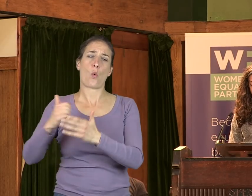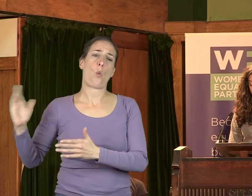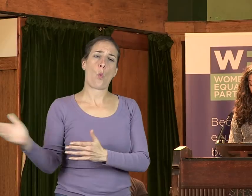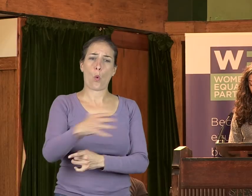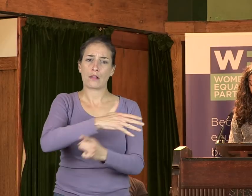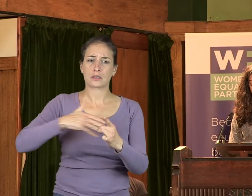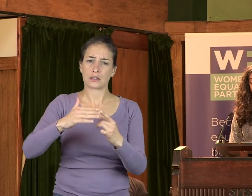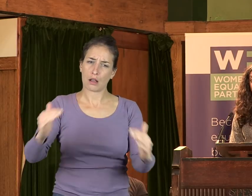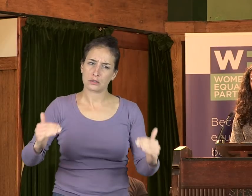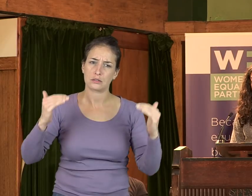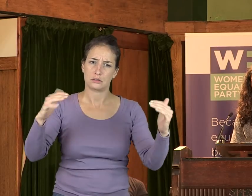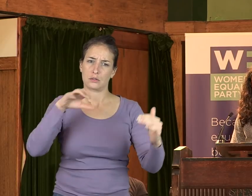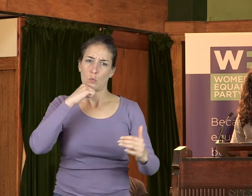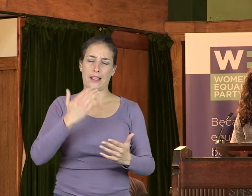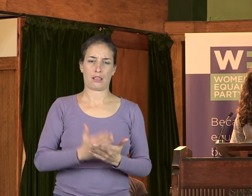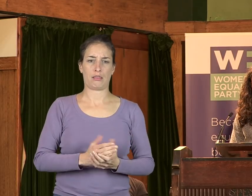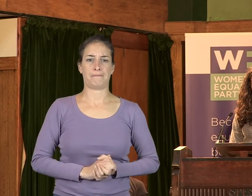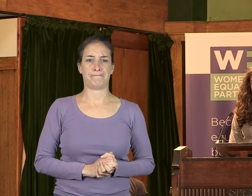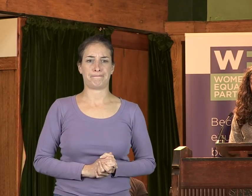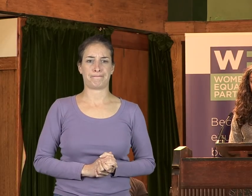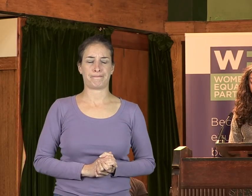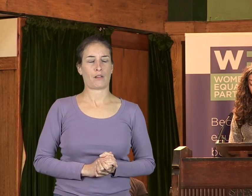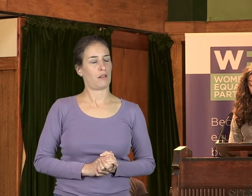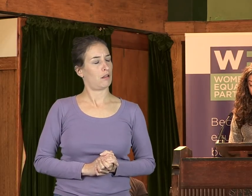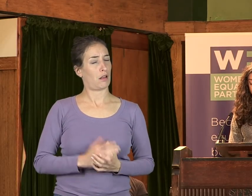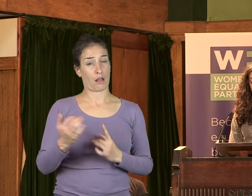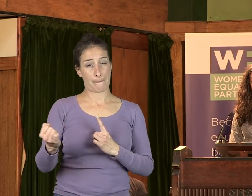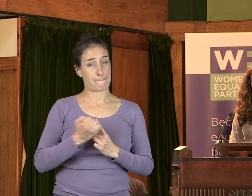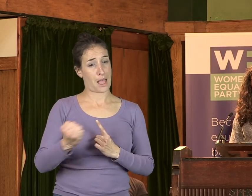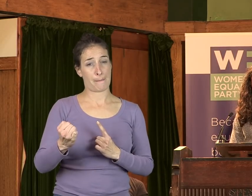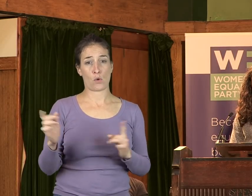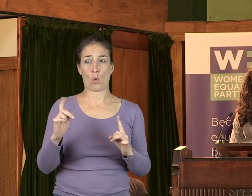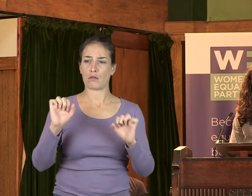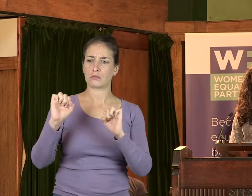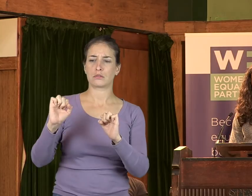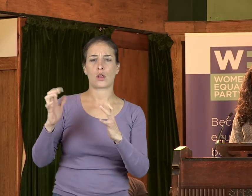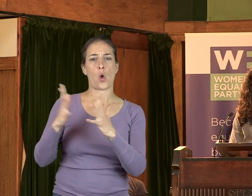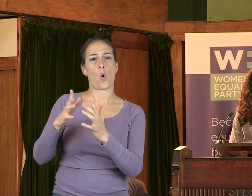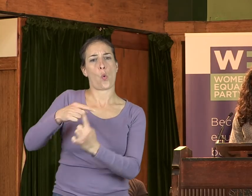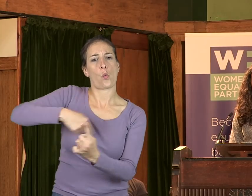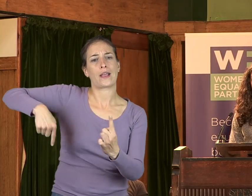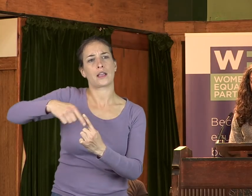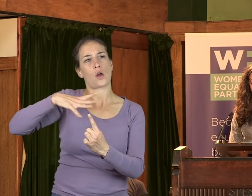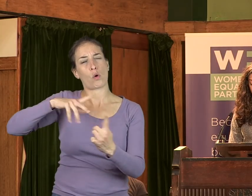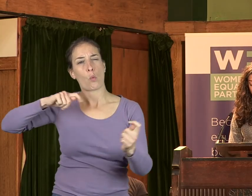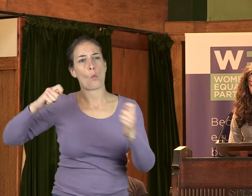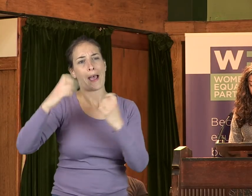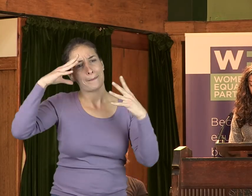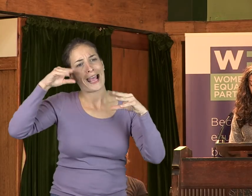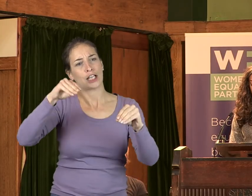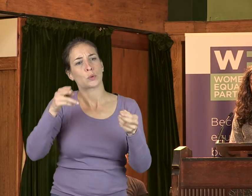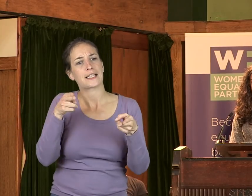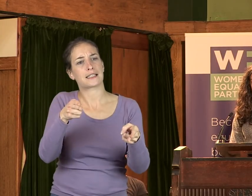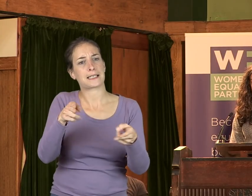the changes we want to make in the education system, allowing girls to have the confidence and support of their male